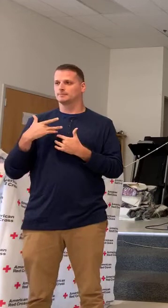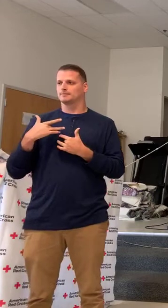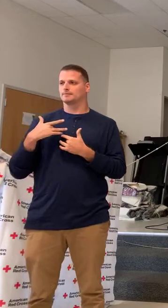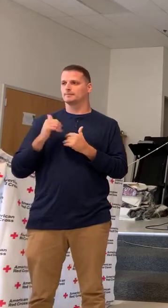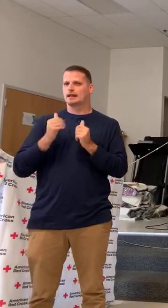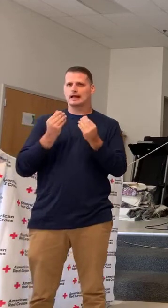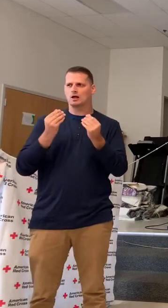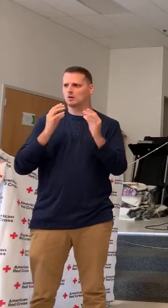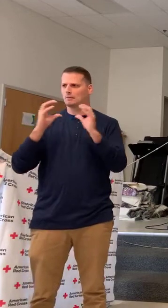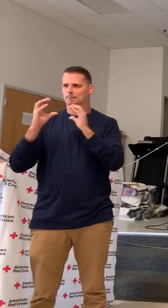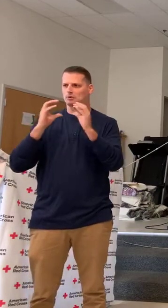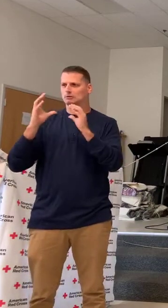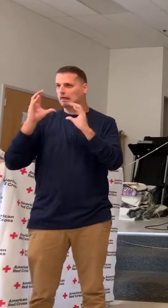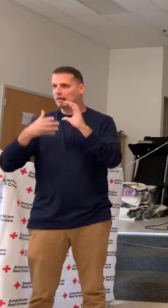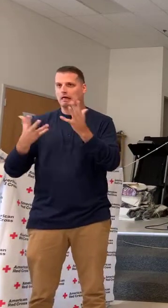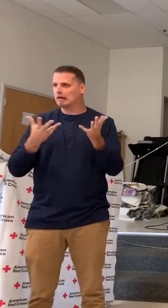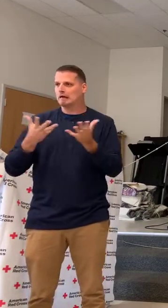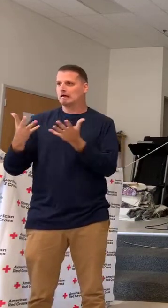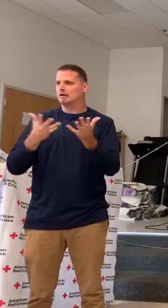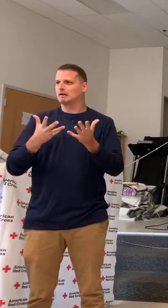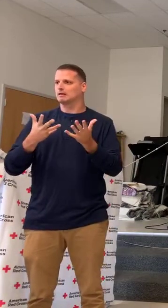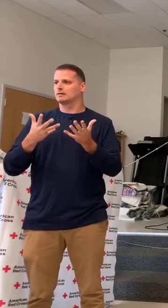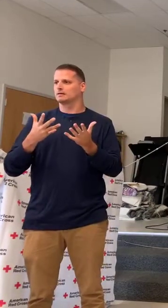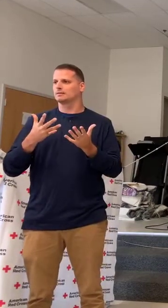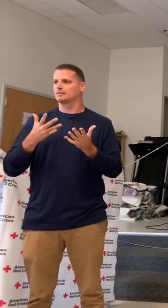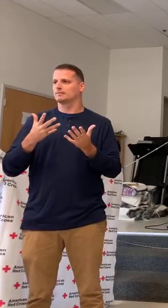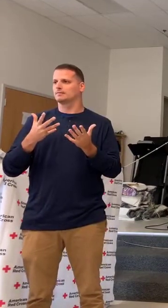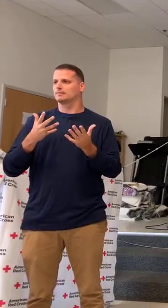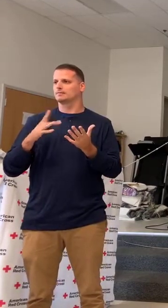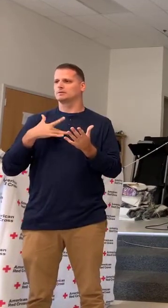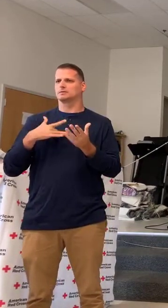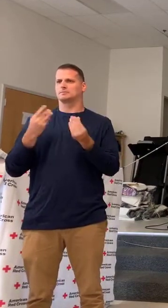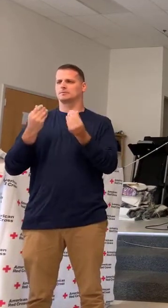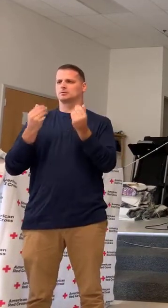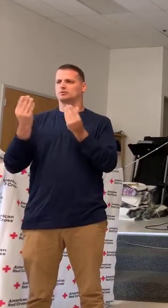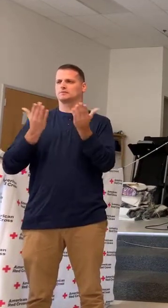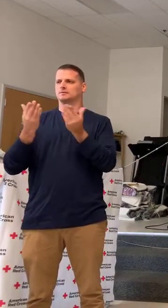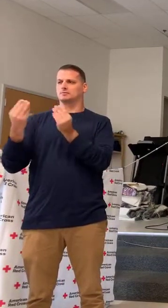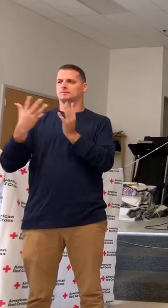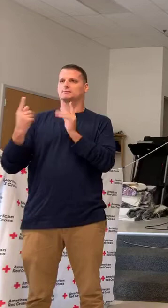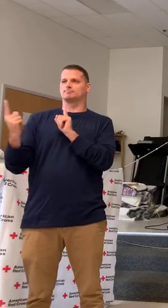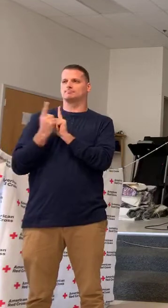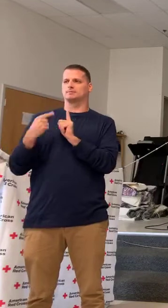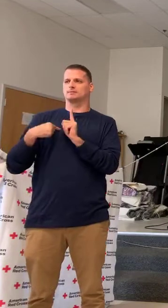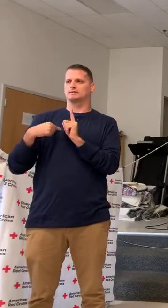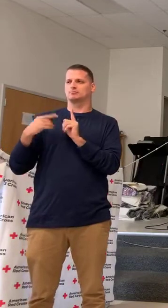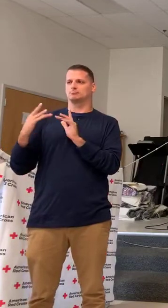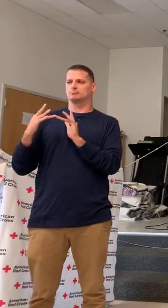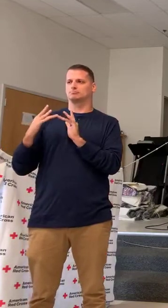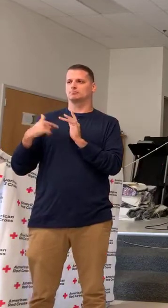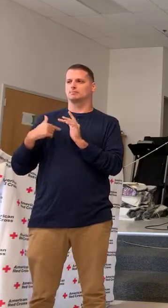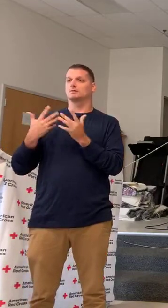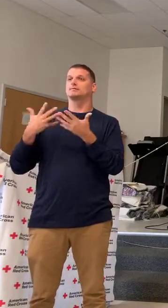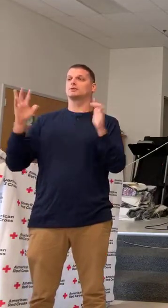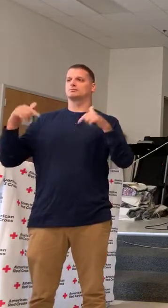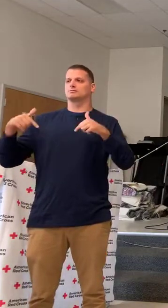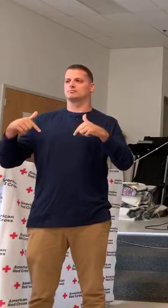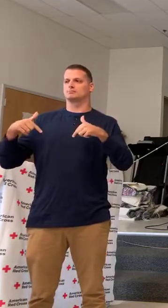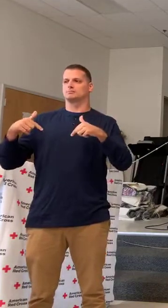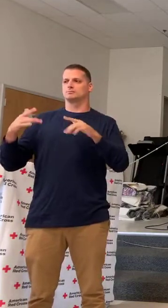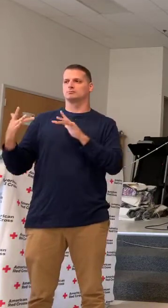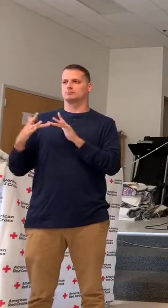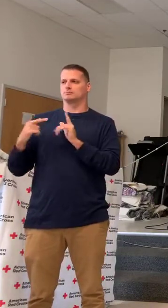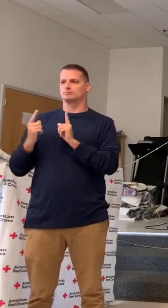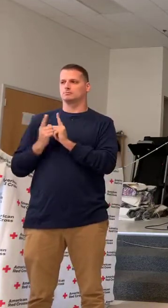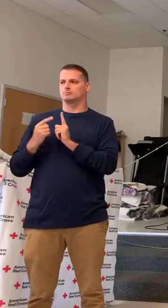went or how you feel you were served, please take that up with me personally at the end of this. And we'll keep the questions